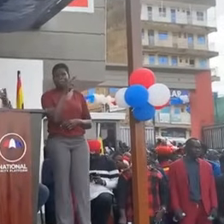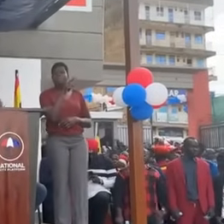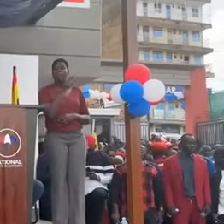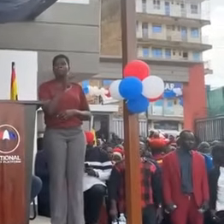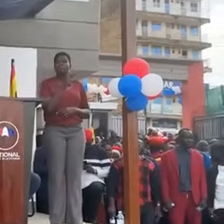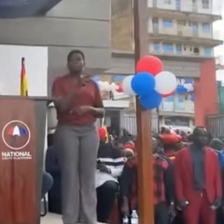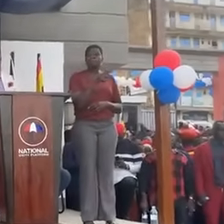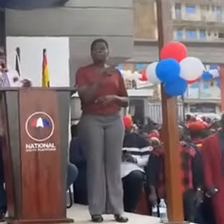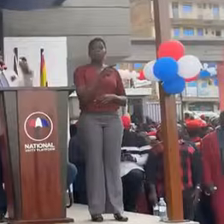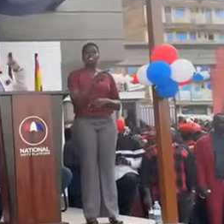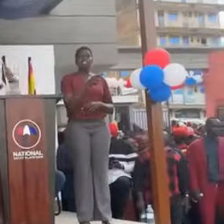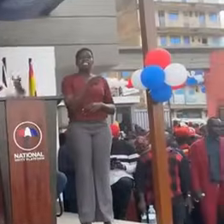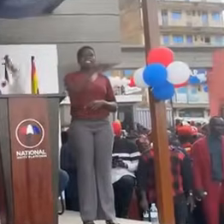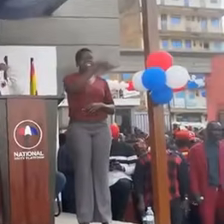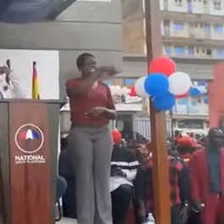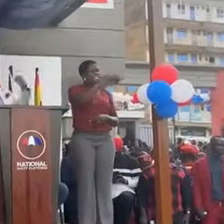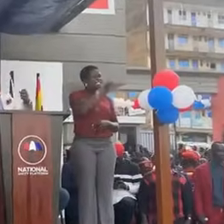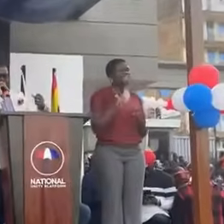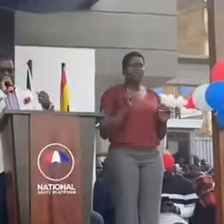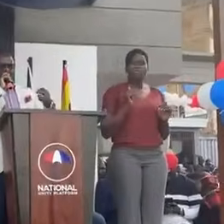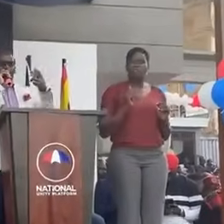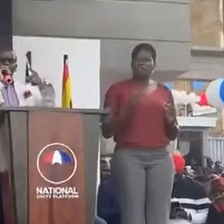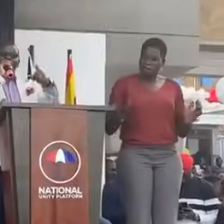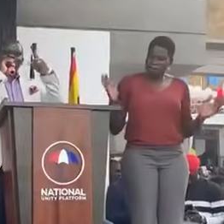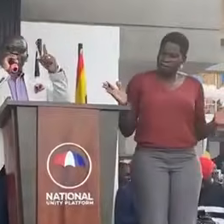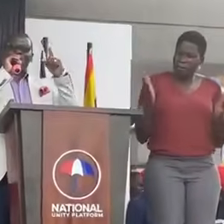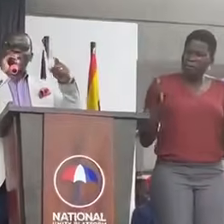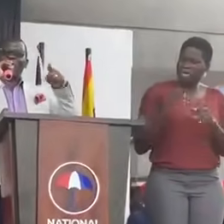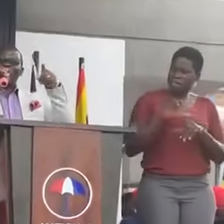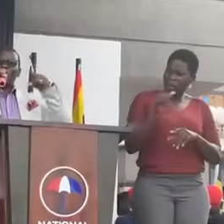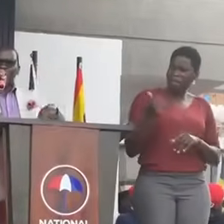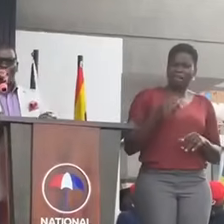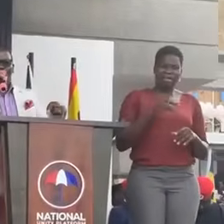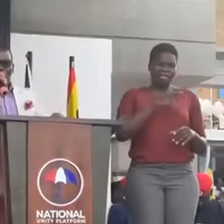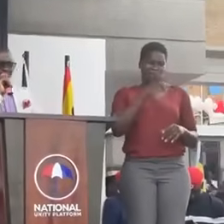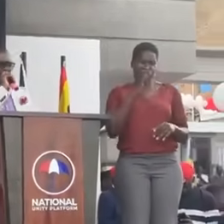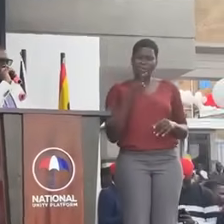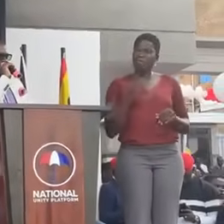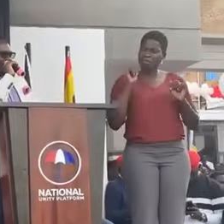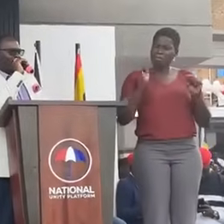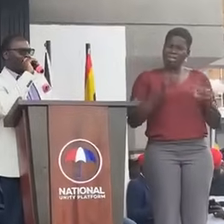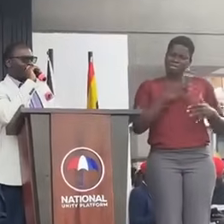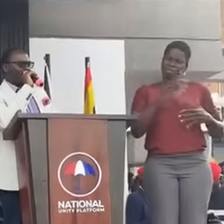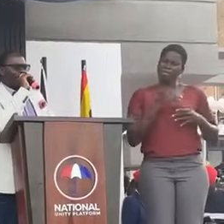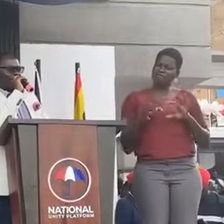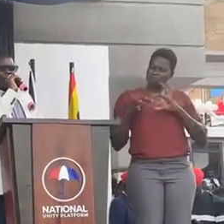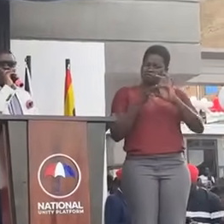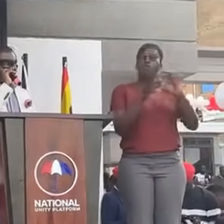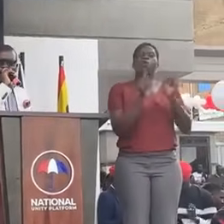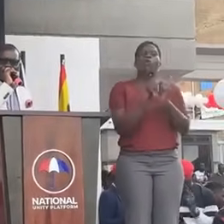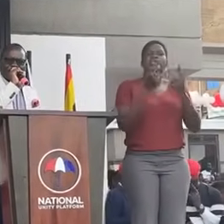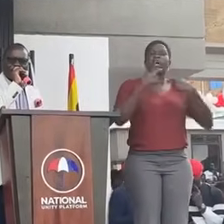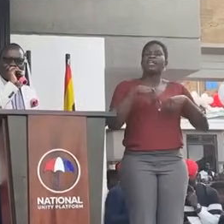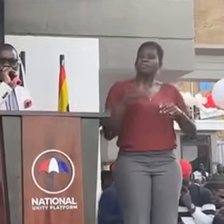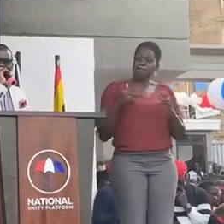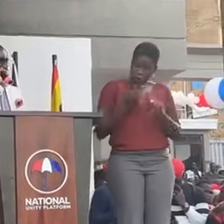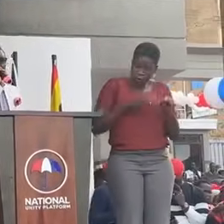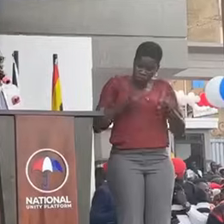coming with him and non-wavering spirit that we must carry from today onwards in our